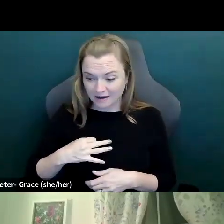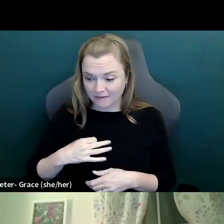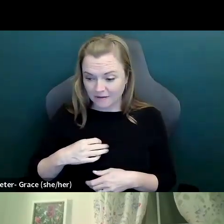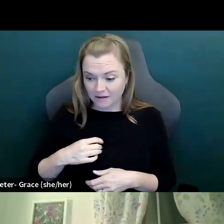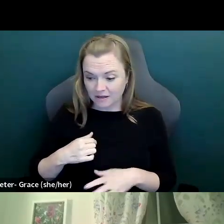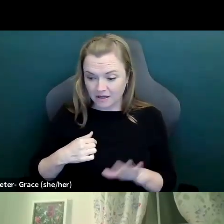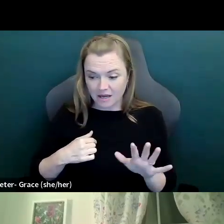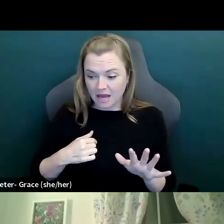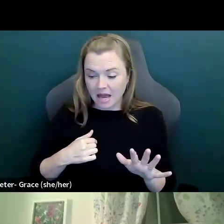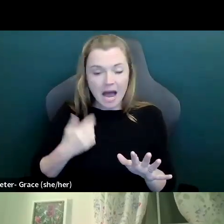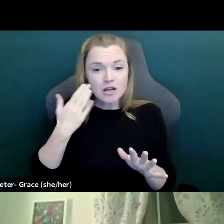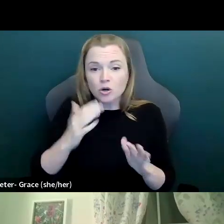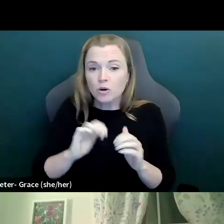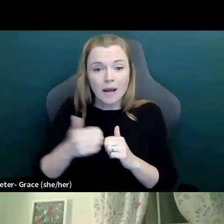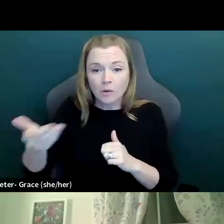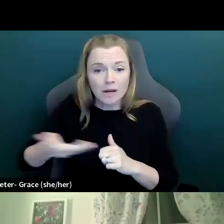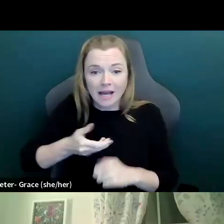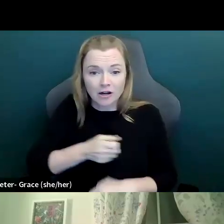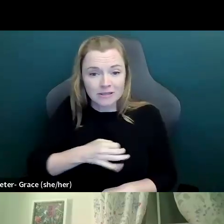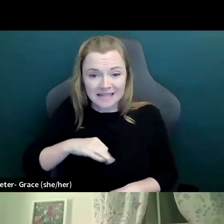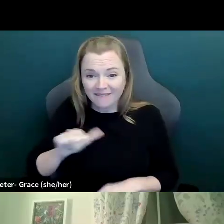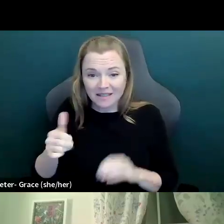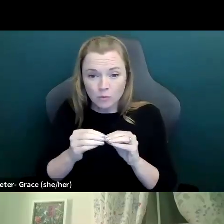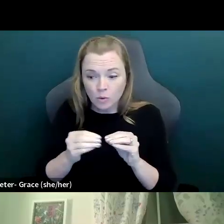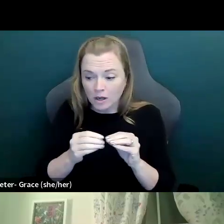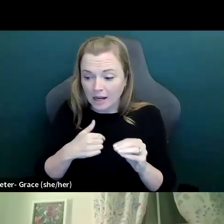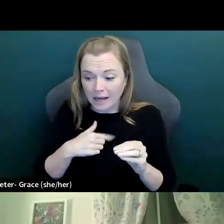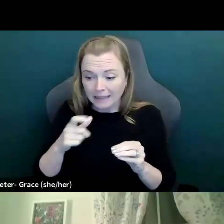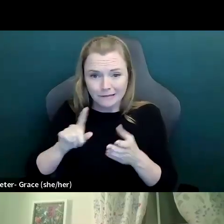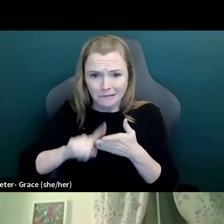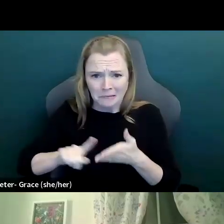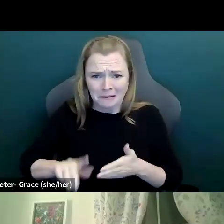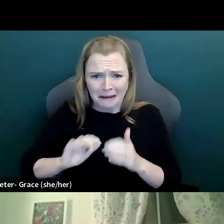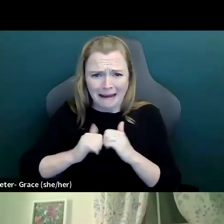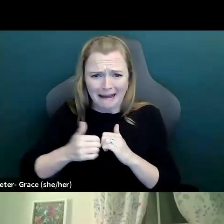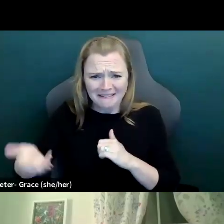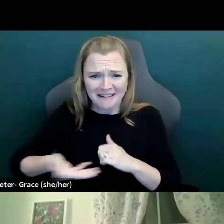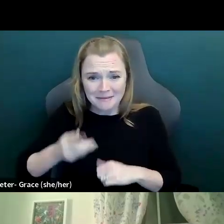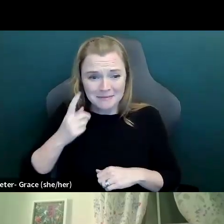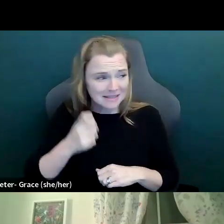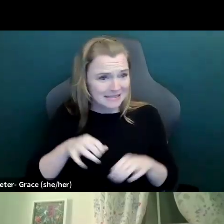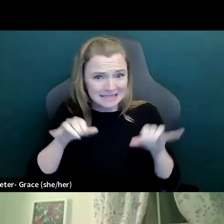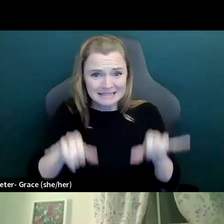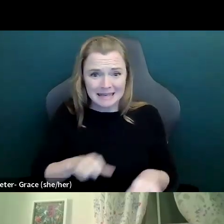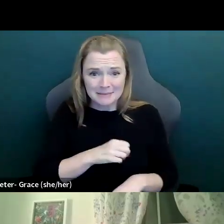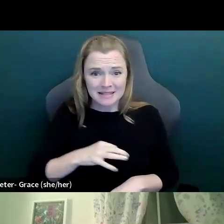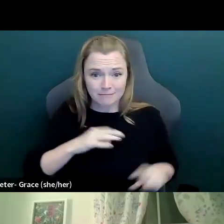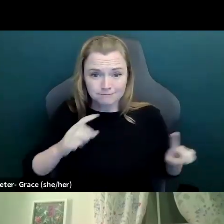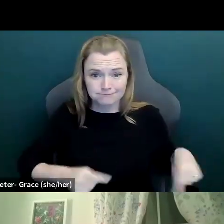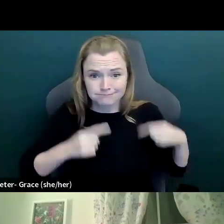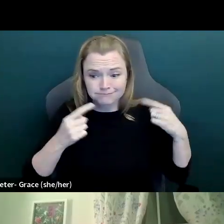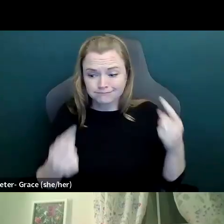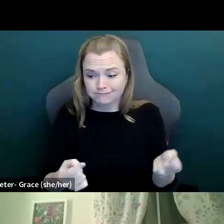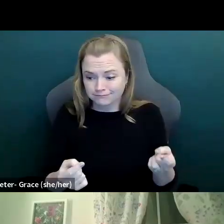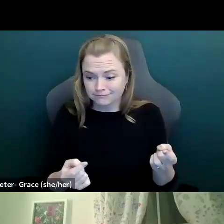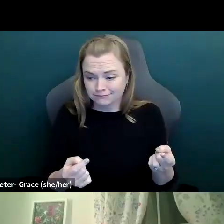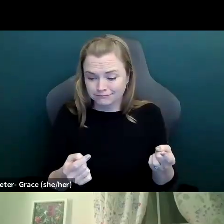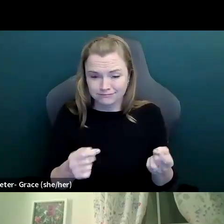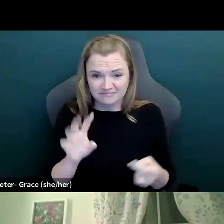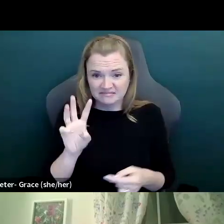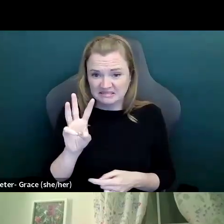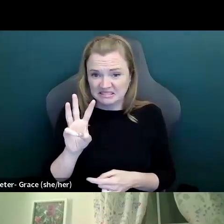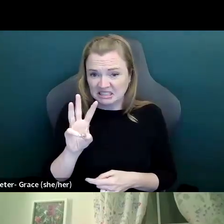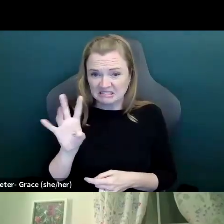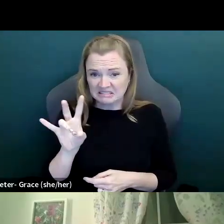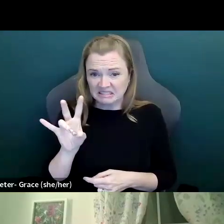hire staff anymore. I'd have to go look. I'd have to go read up again, because I've had the same staff for 6 or 7 years in. So